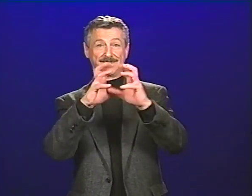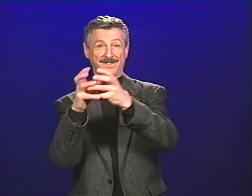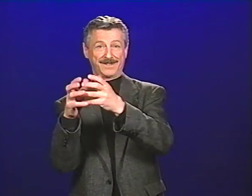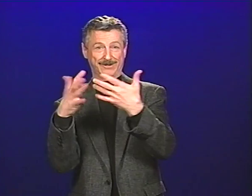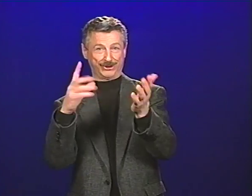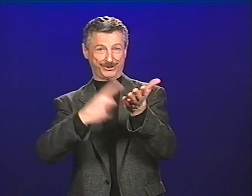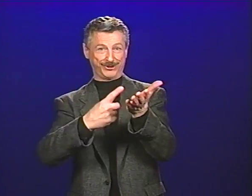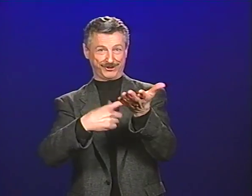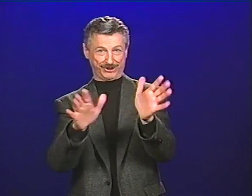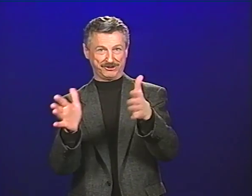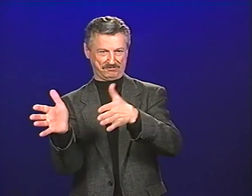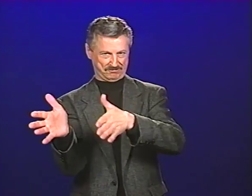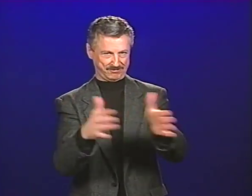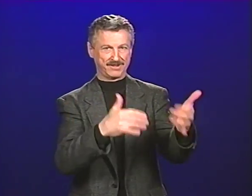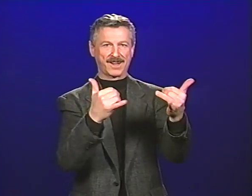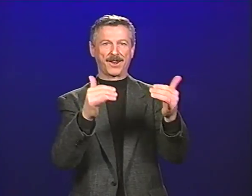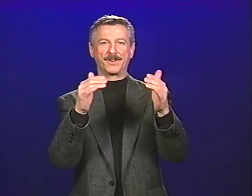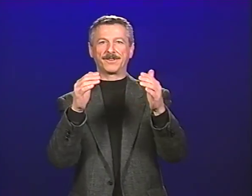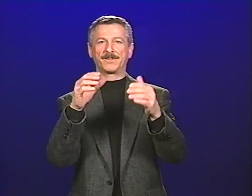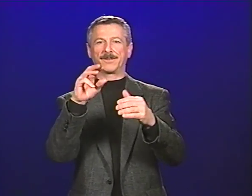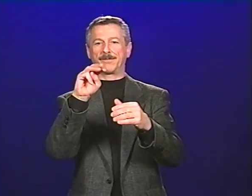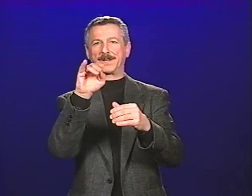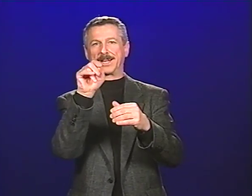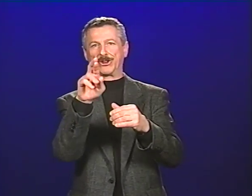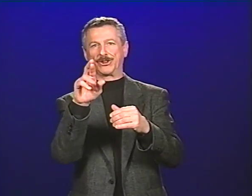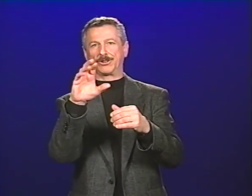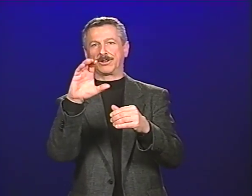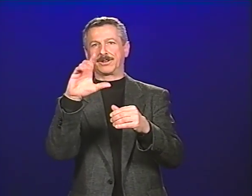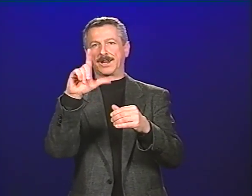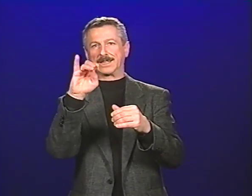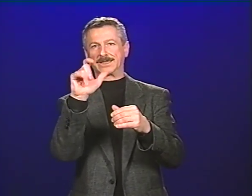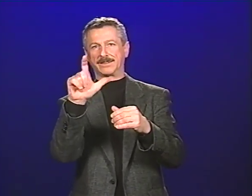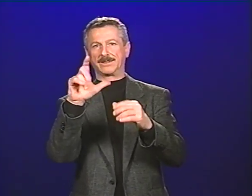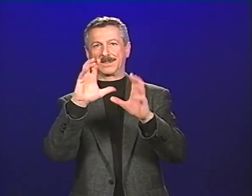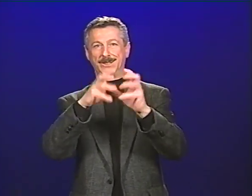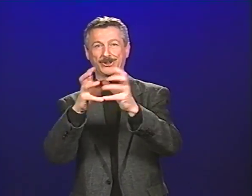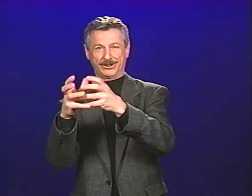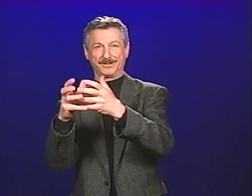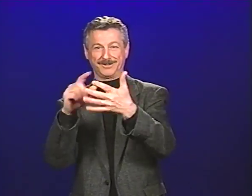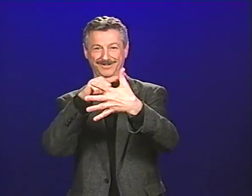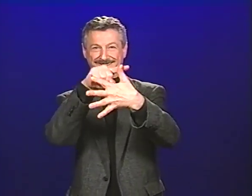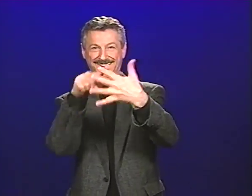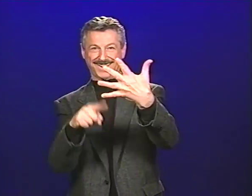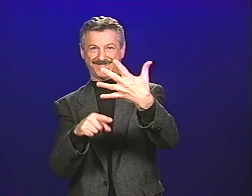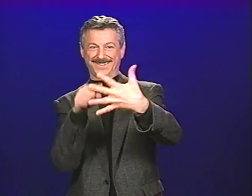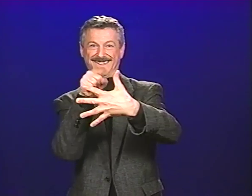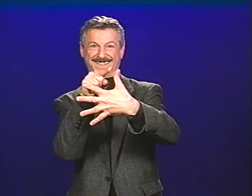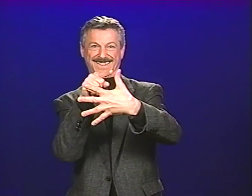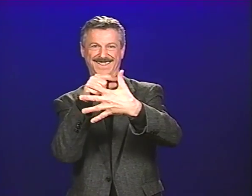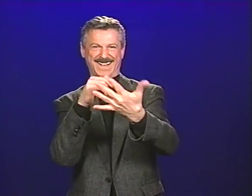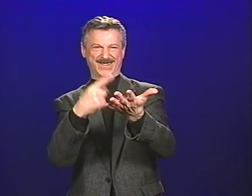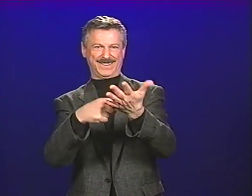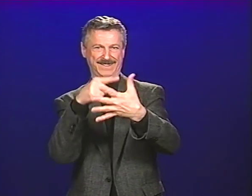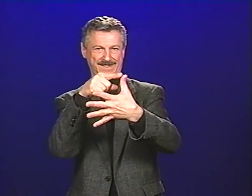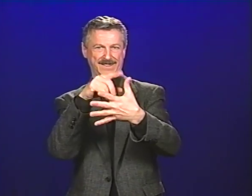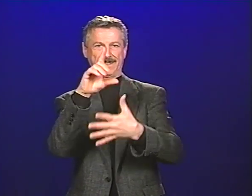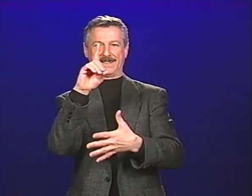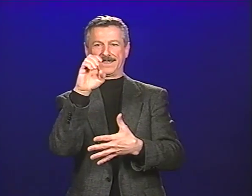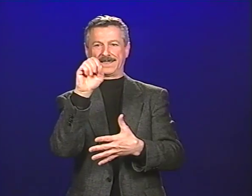We've concluded our discussion of the major lexical categories. Now we'll be looking at the minor lexical categories, and there are 5 of those.